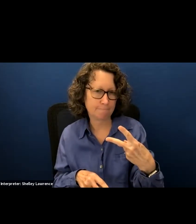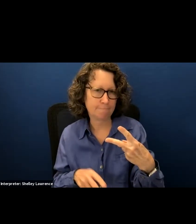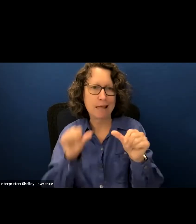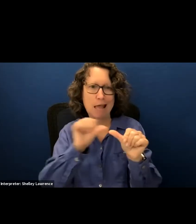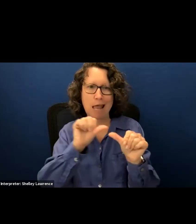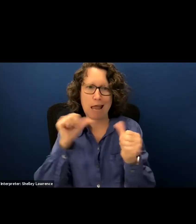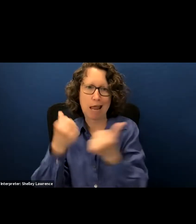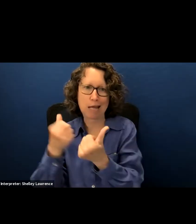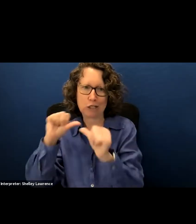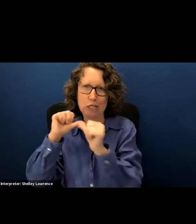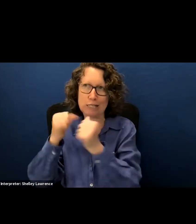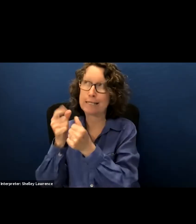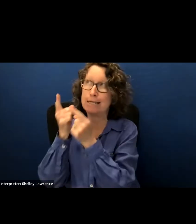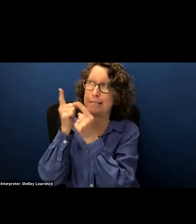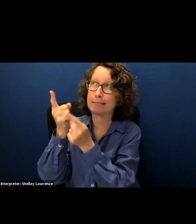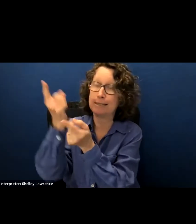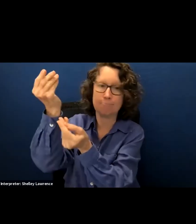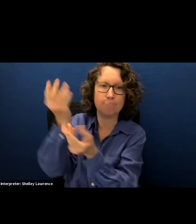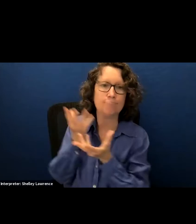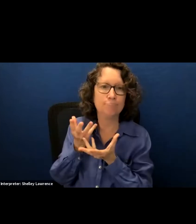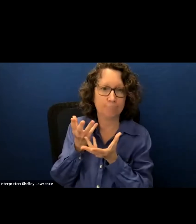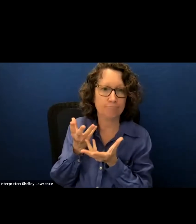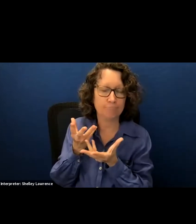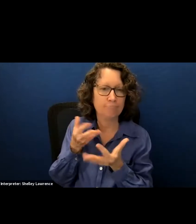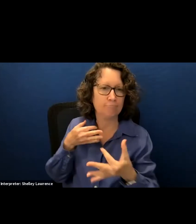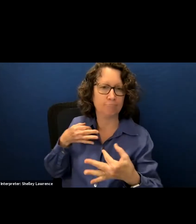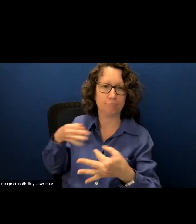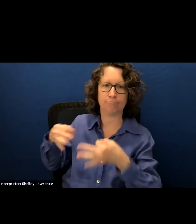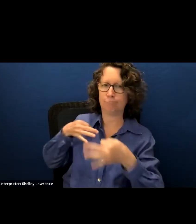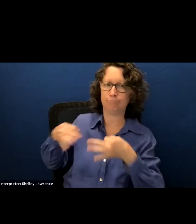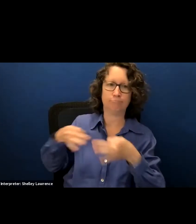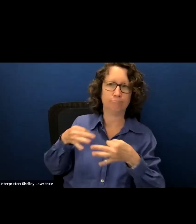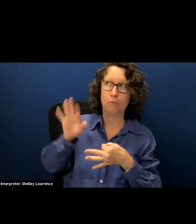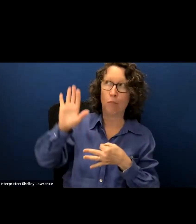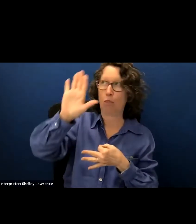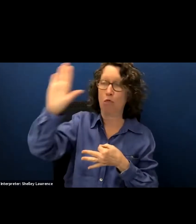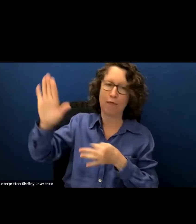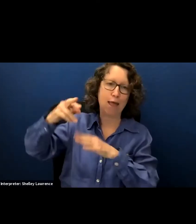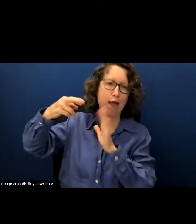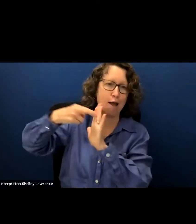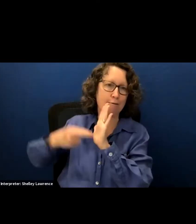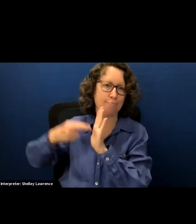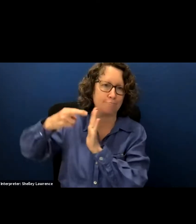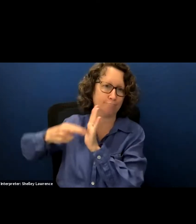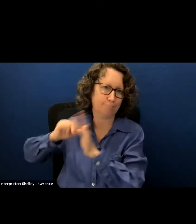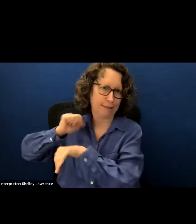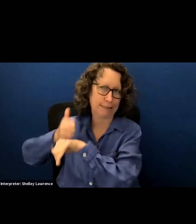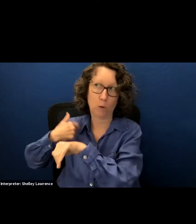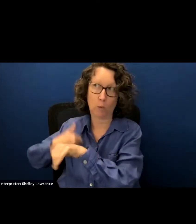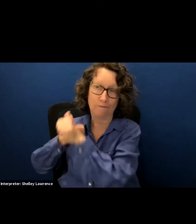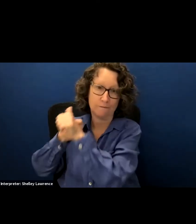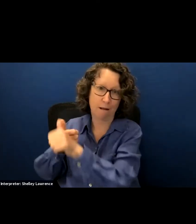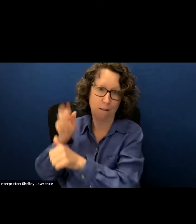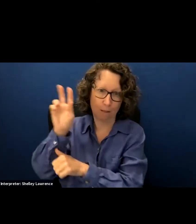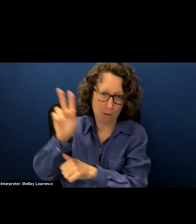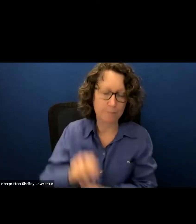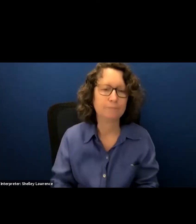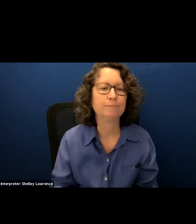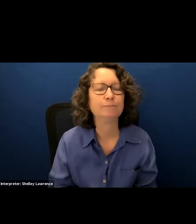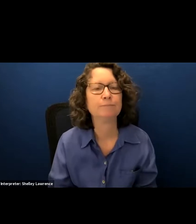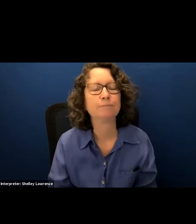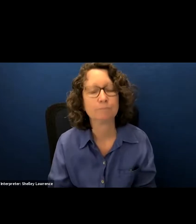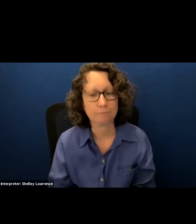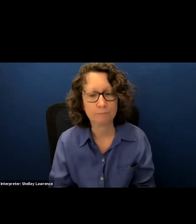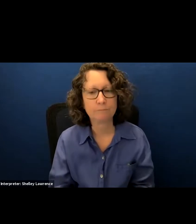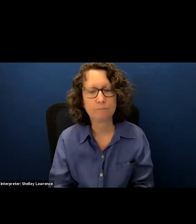agencies we're using to help guide and follow those protocols. So a couple of other